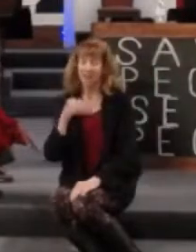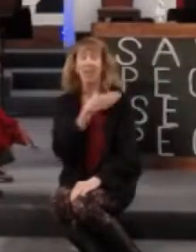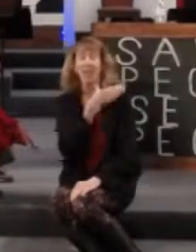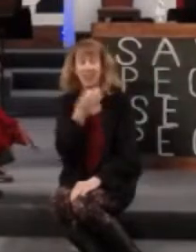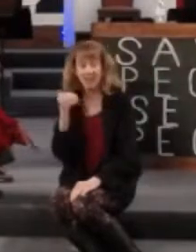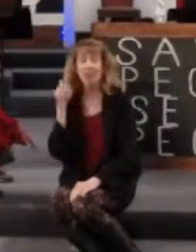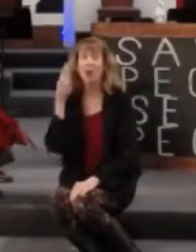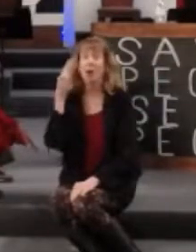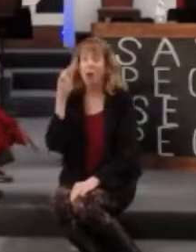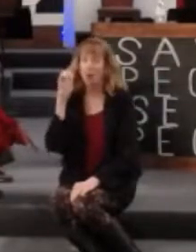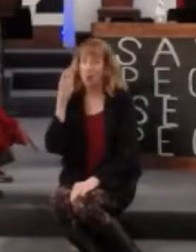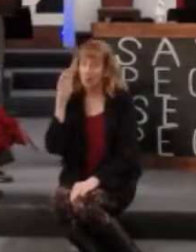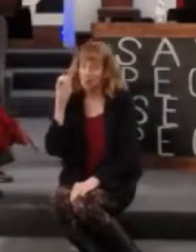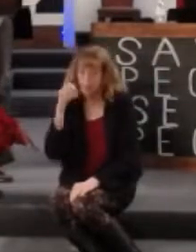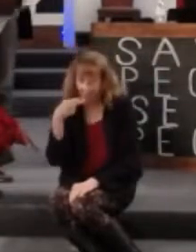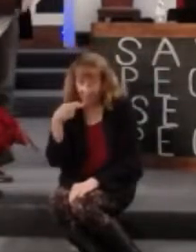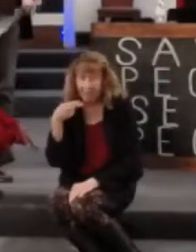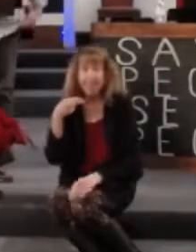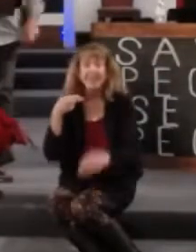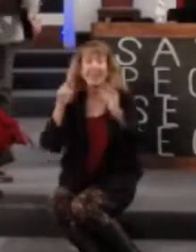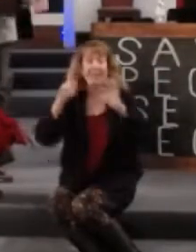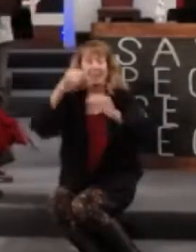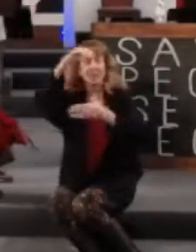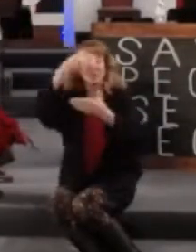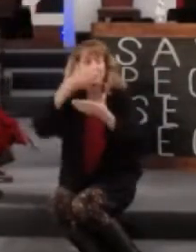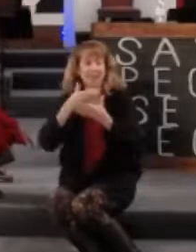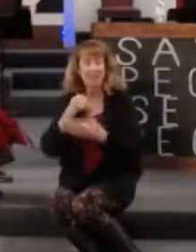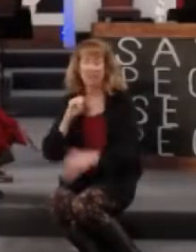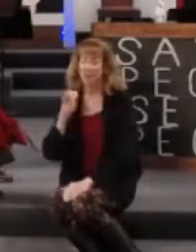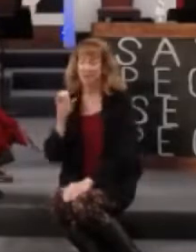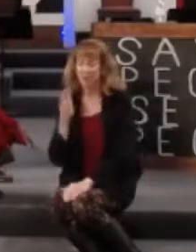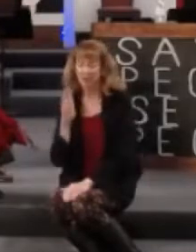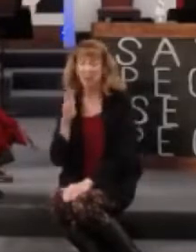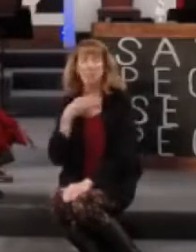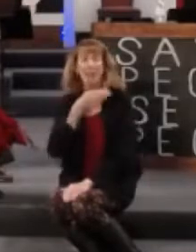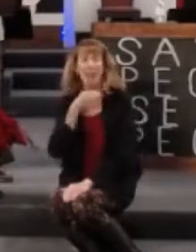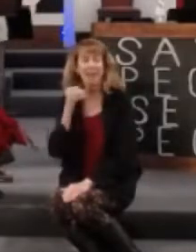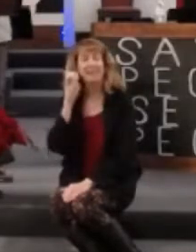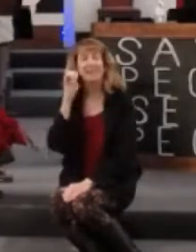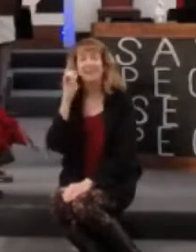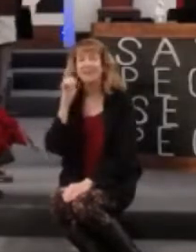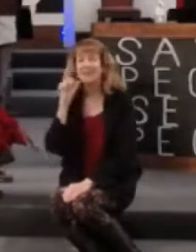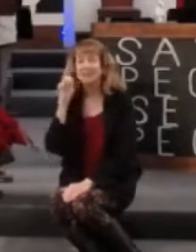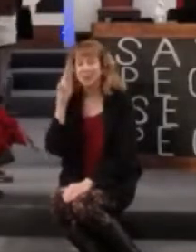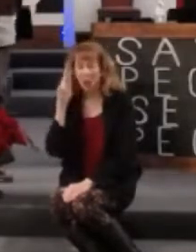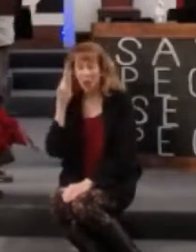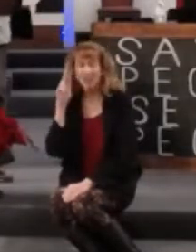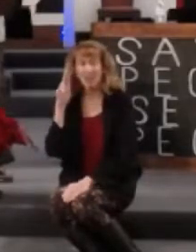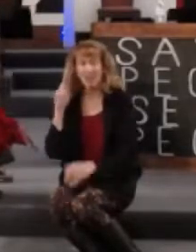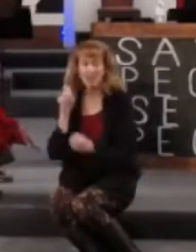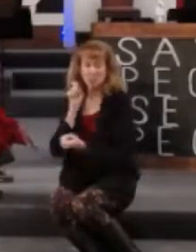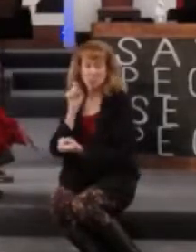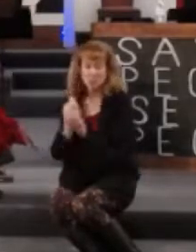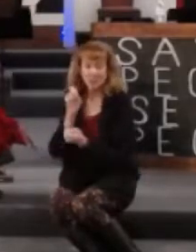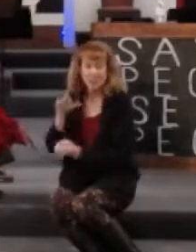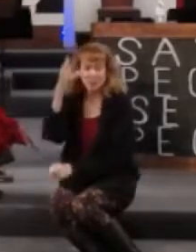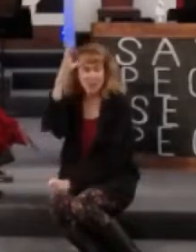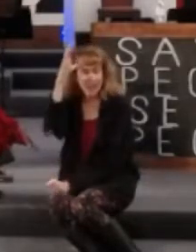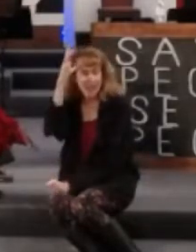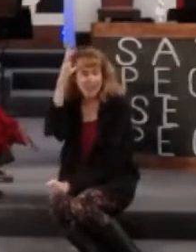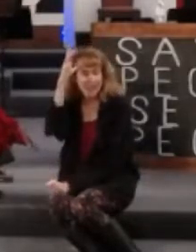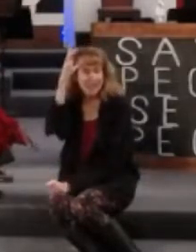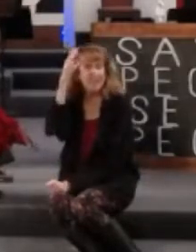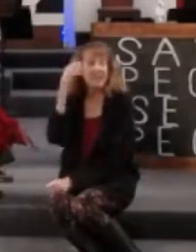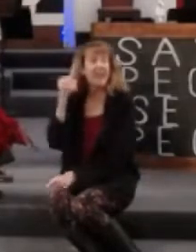favorite son, you know, Jacob and Esau, resulting in Jacob tricking Esau and then fleeing for his life. Then there